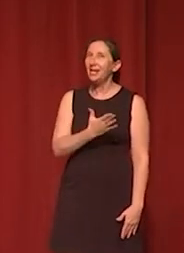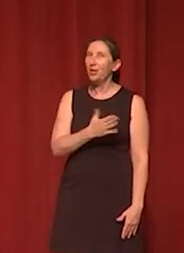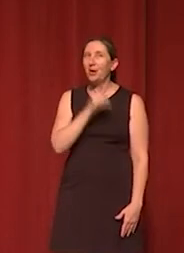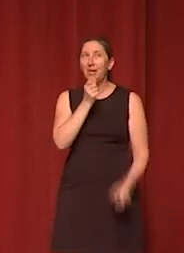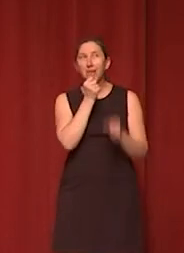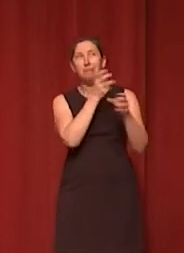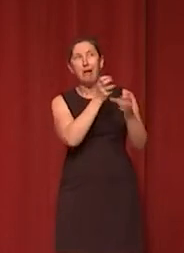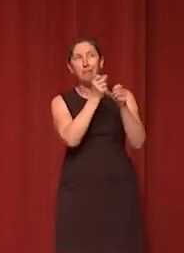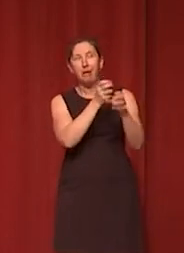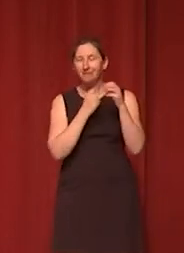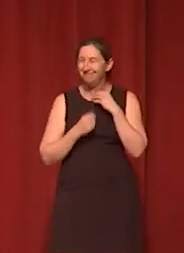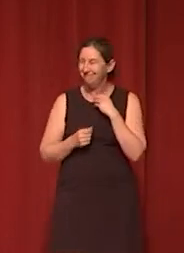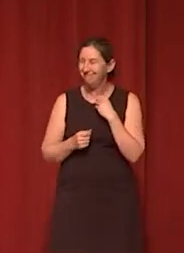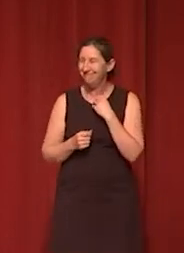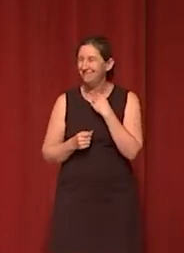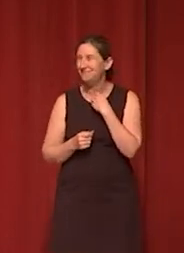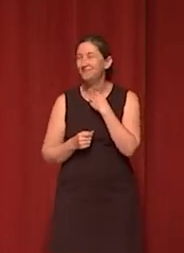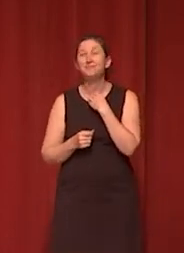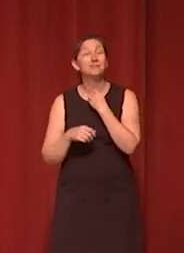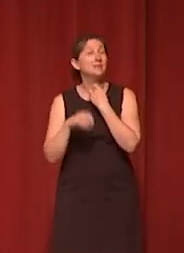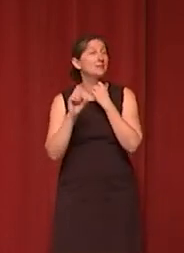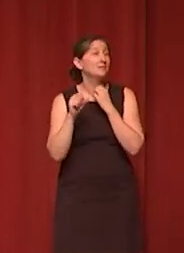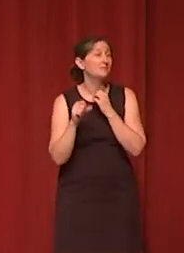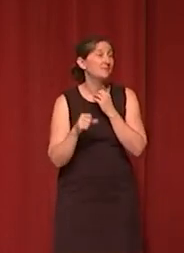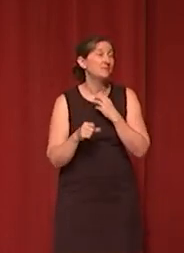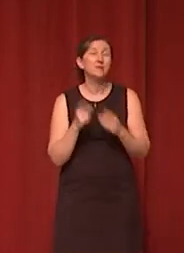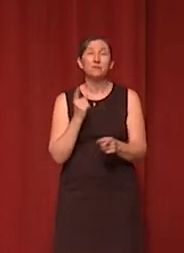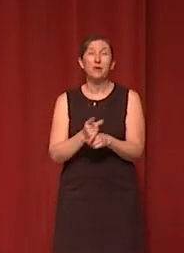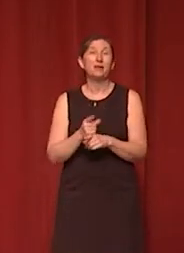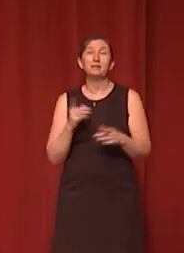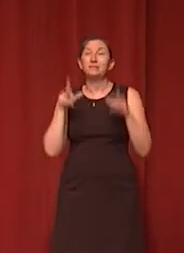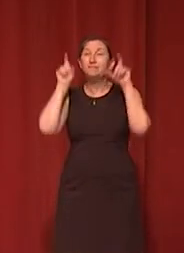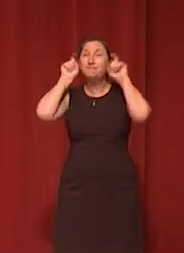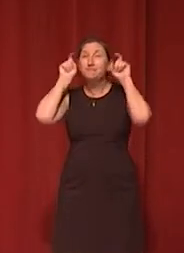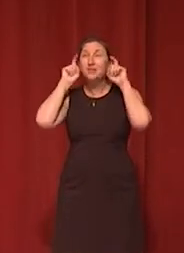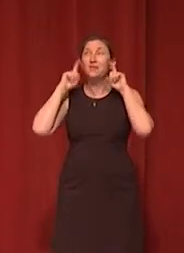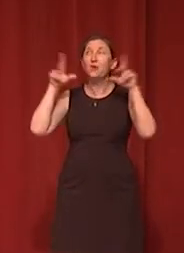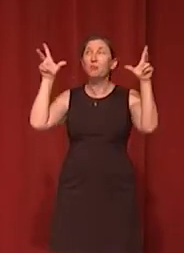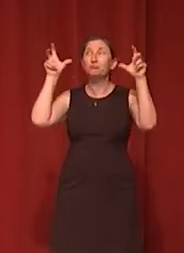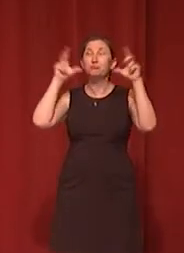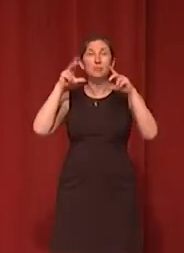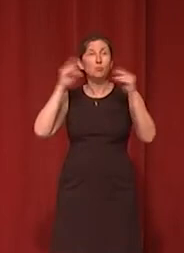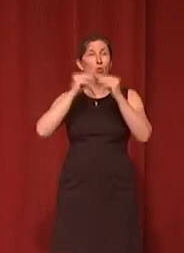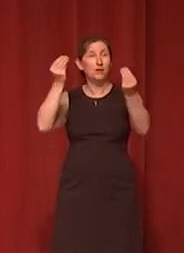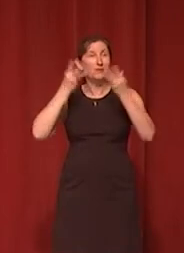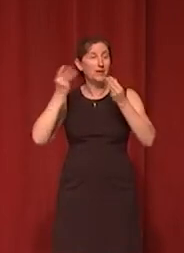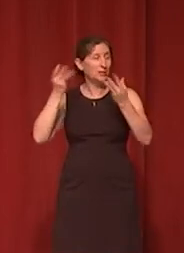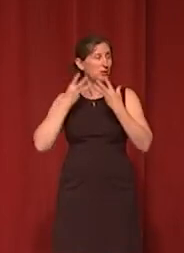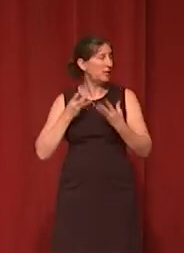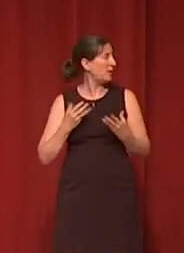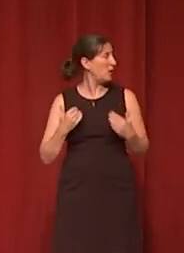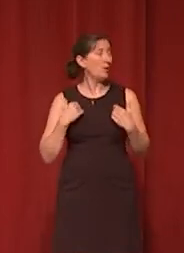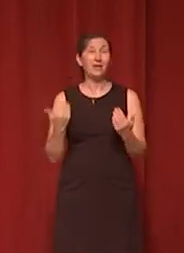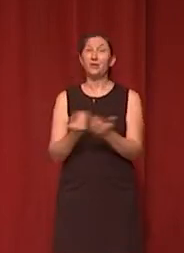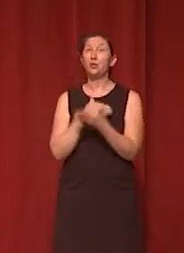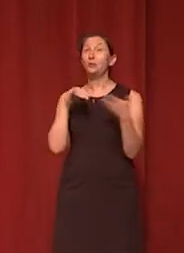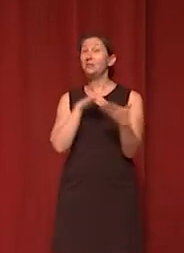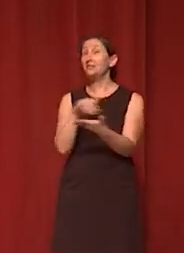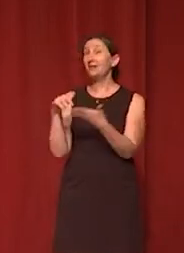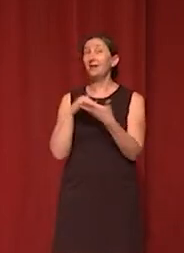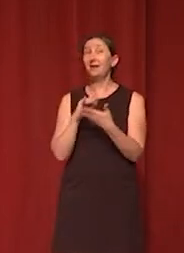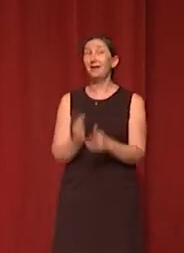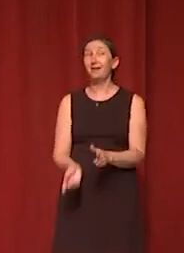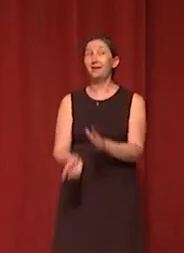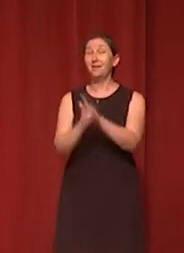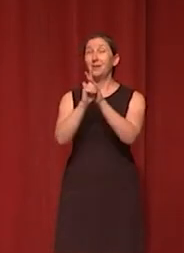does help with it, getting information in. And we do have a study that's starting up. Dr. Kim Mueller will be working on a study looking